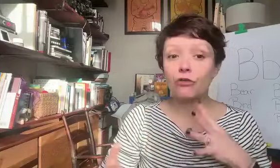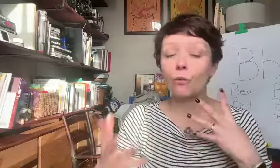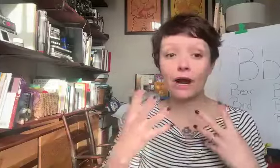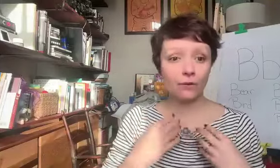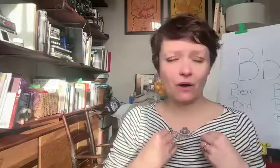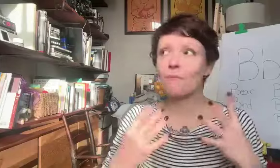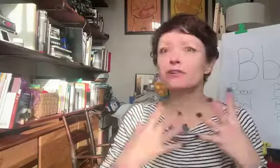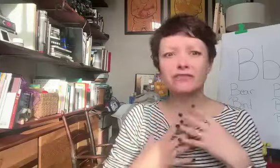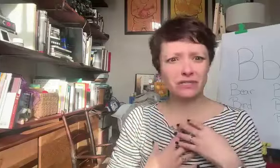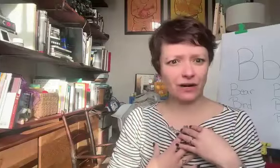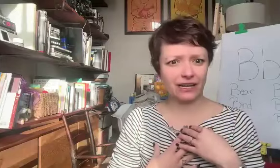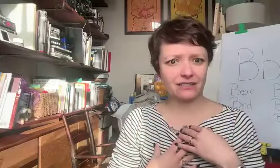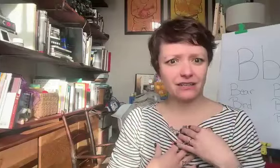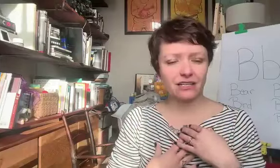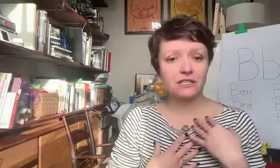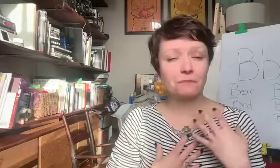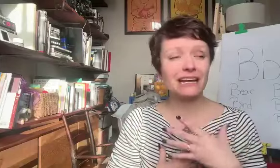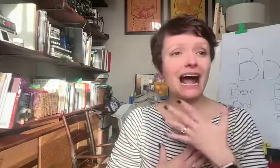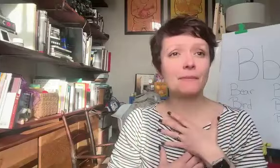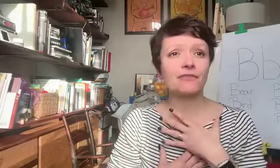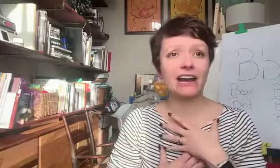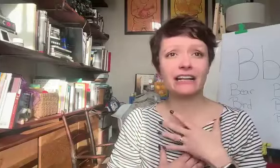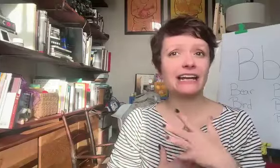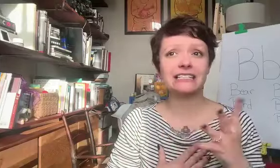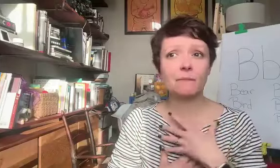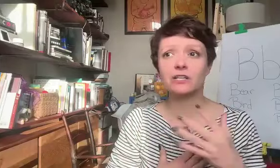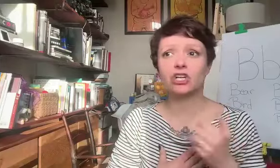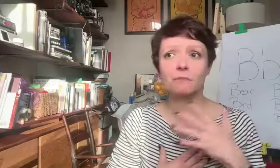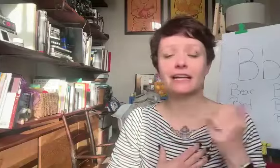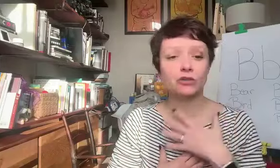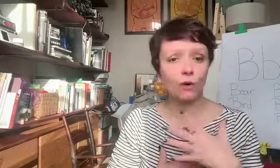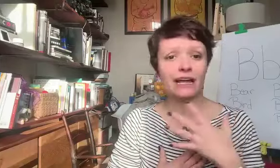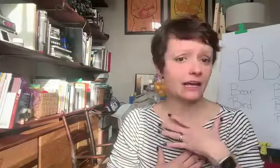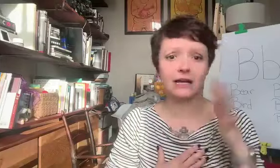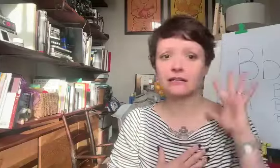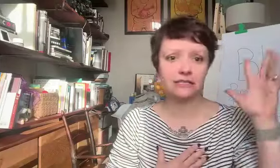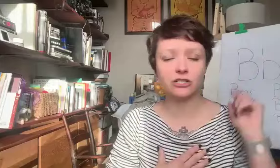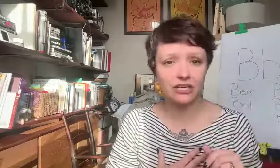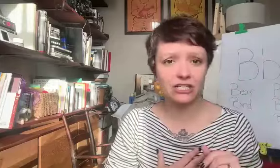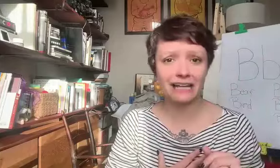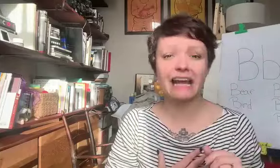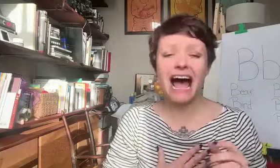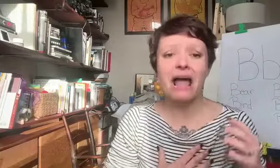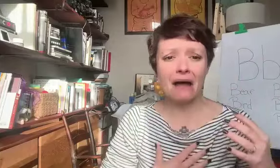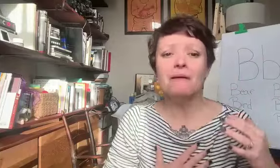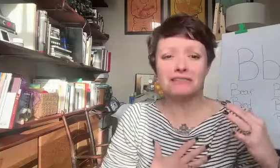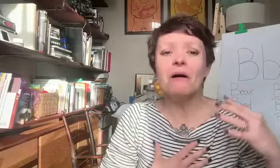the wherewithal. Most of us wouldn't. To be in a hyperventilating, someone took my toy situation and be like, I am so